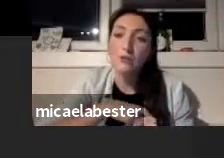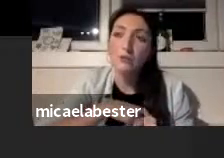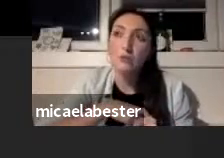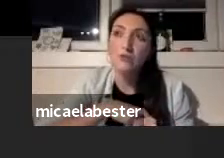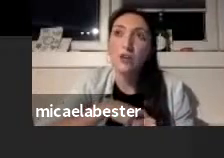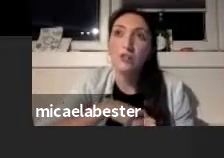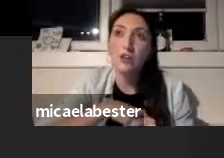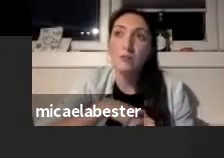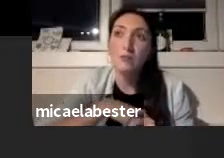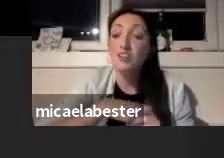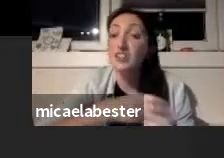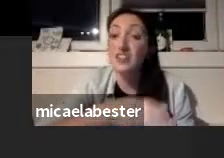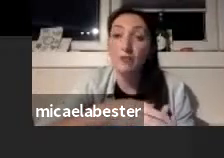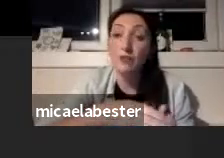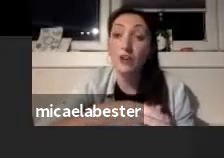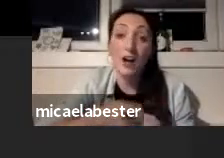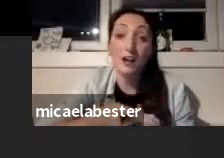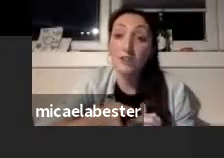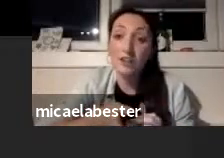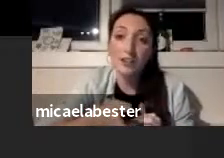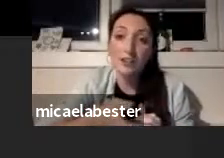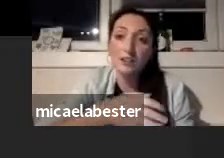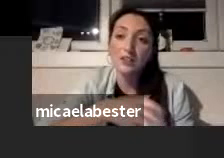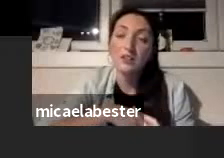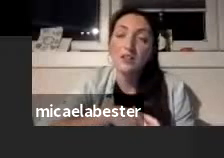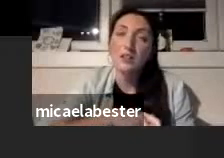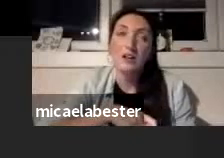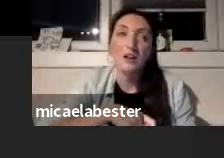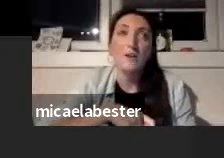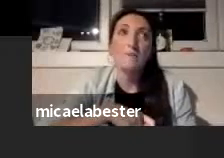So the preferred terms are deaf or hard of hearing.